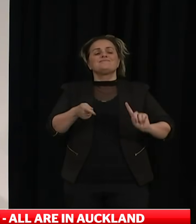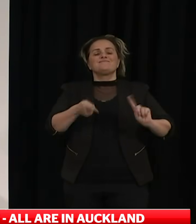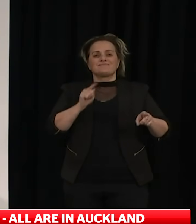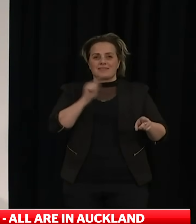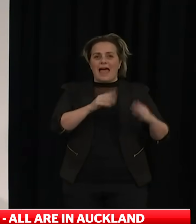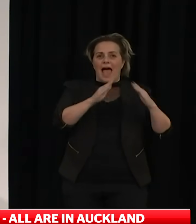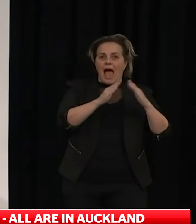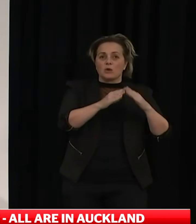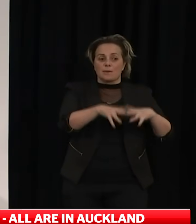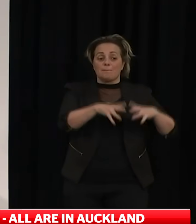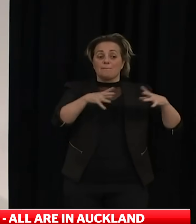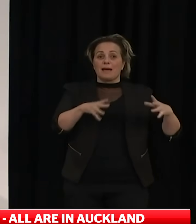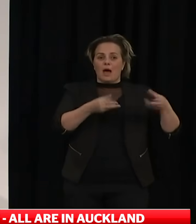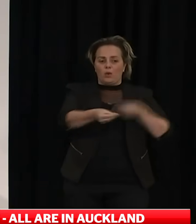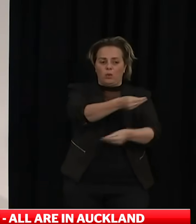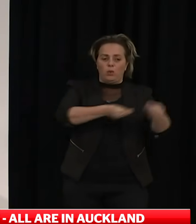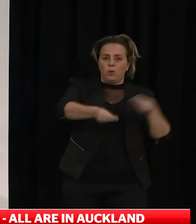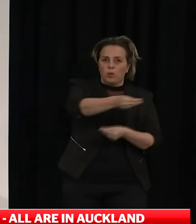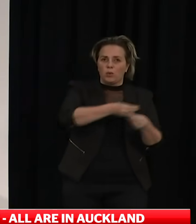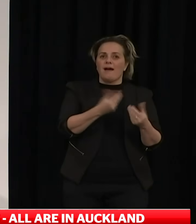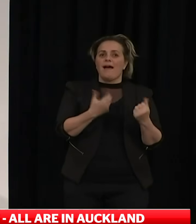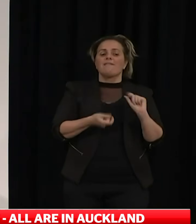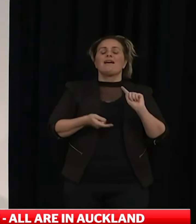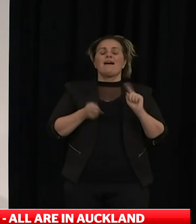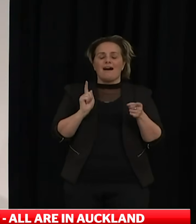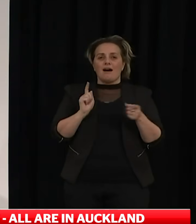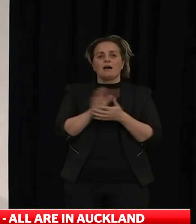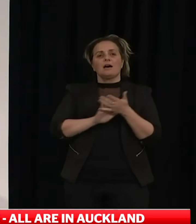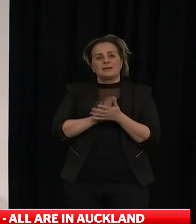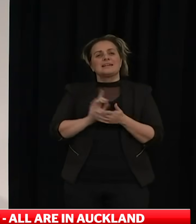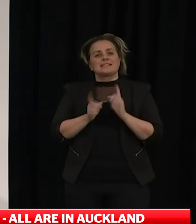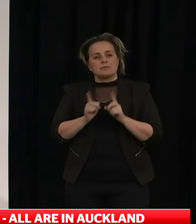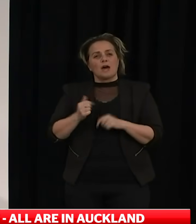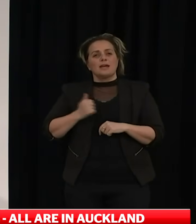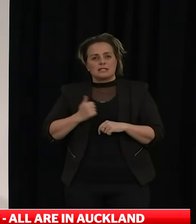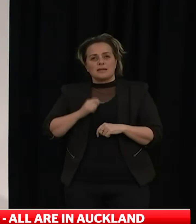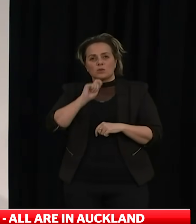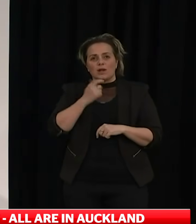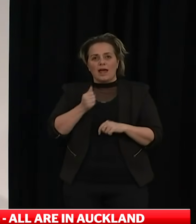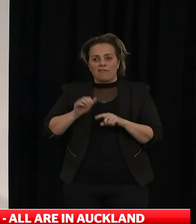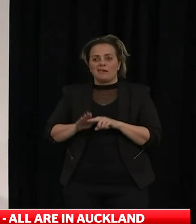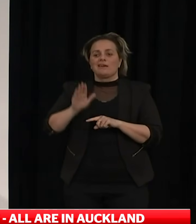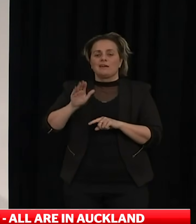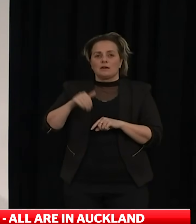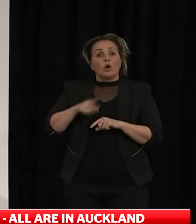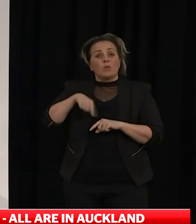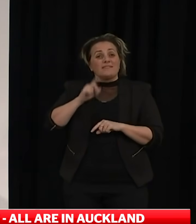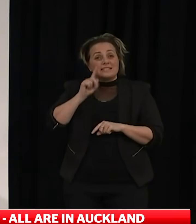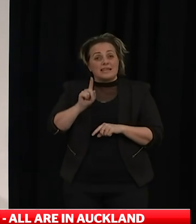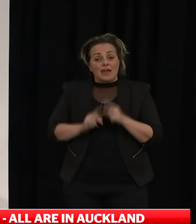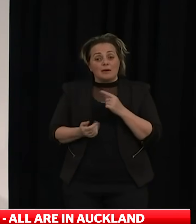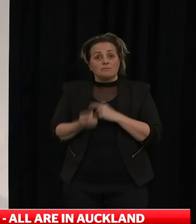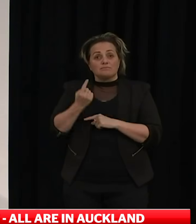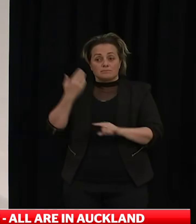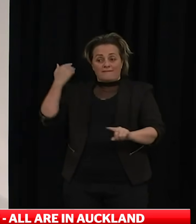concentrated in larger households, for example. And so we do expect from time to time that there will be blips. Now, we have seen blips already in